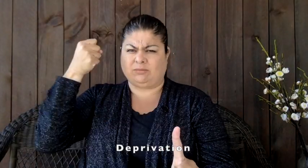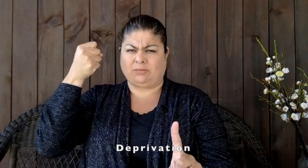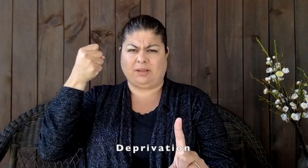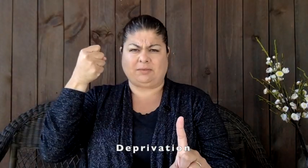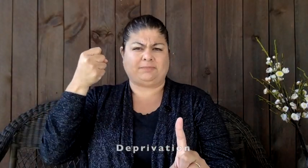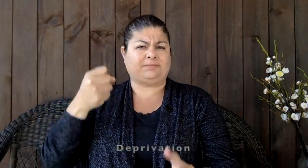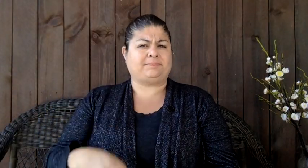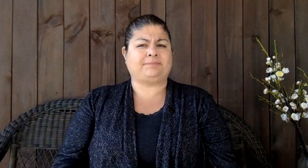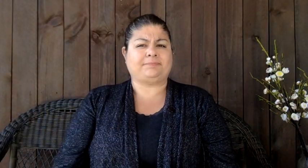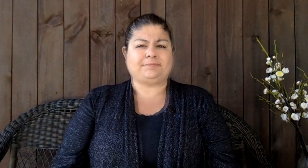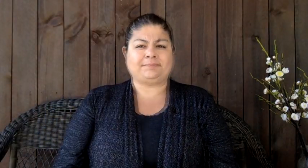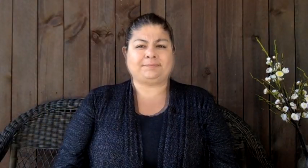Deprivation.